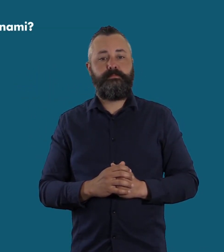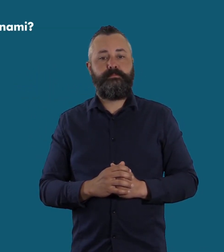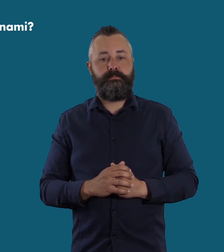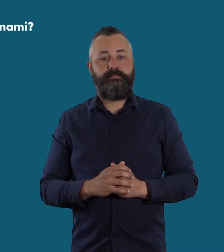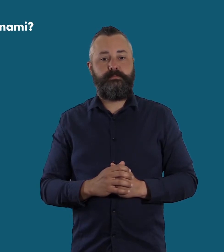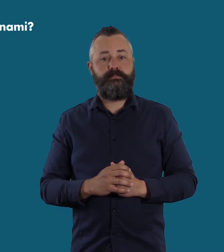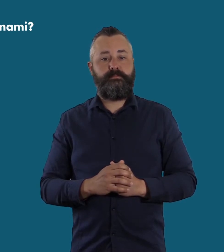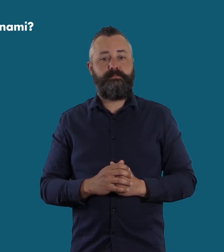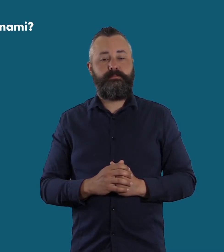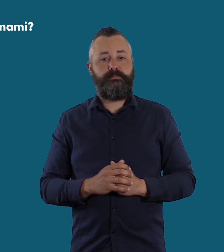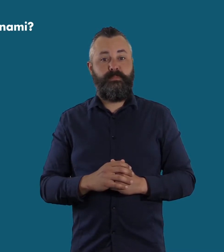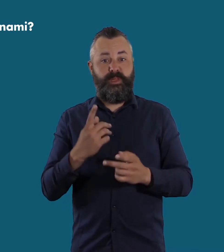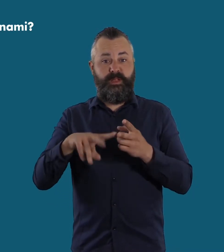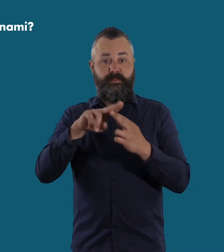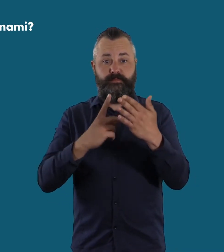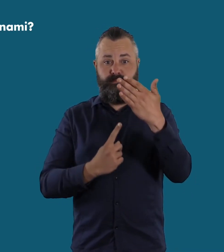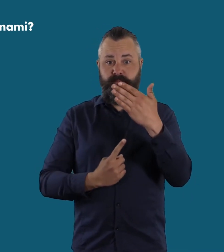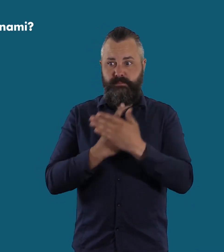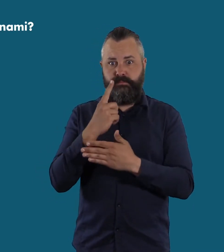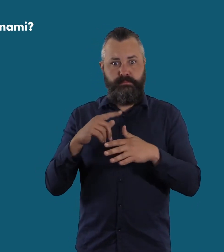What to do if there is a tsunami?